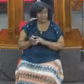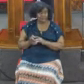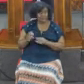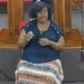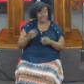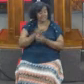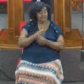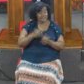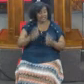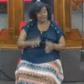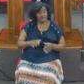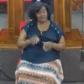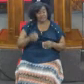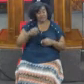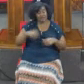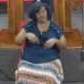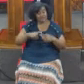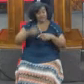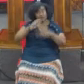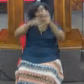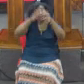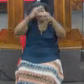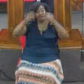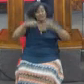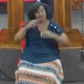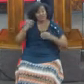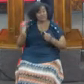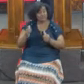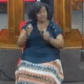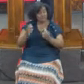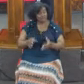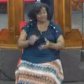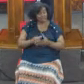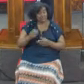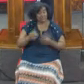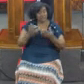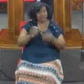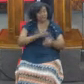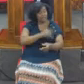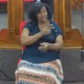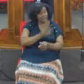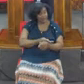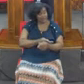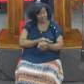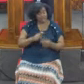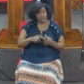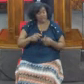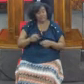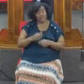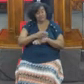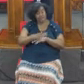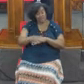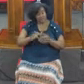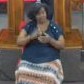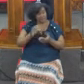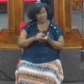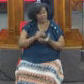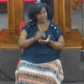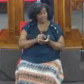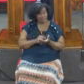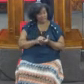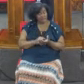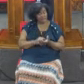Savior, upon ascending to heaven, told his disciples that they were given power to be spreaders of the gospel.